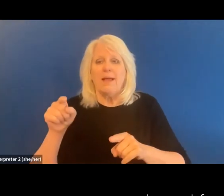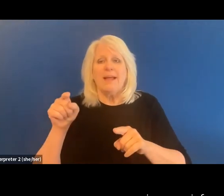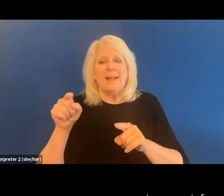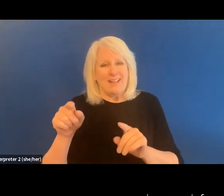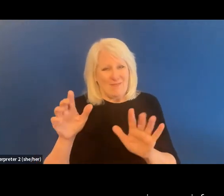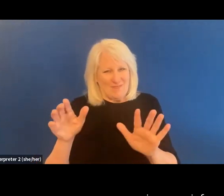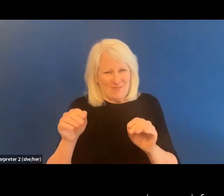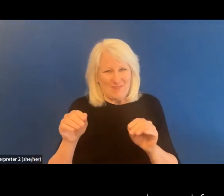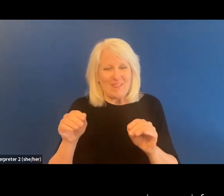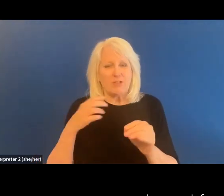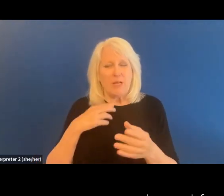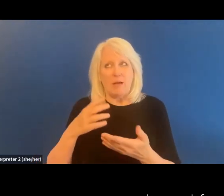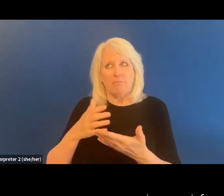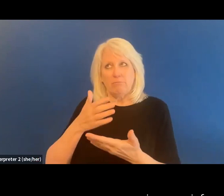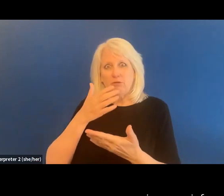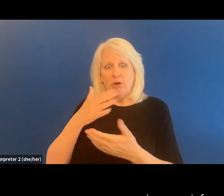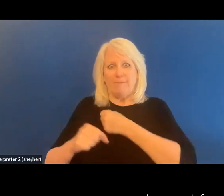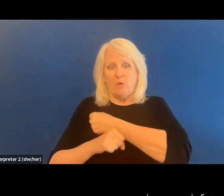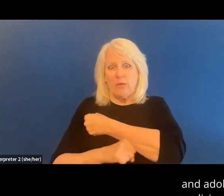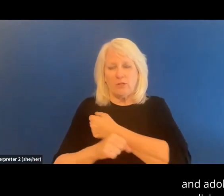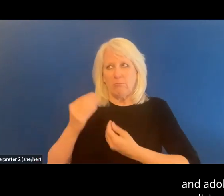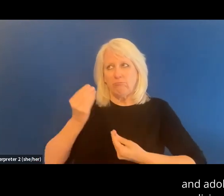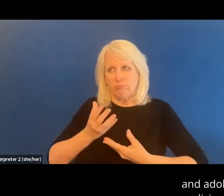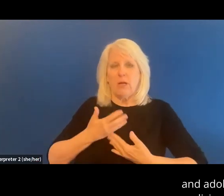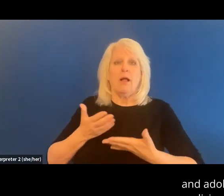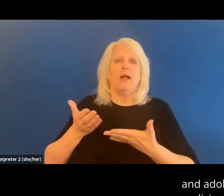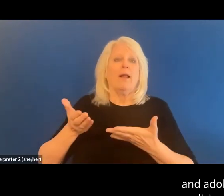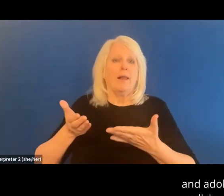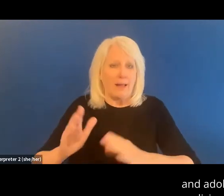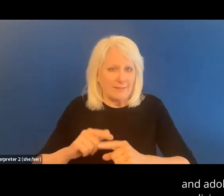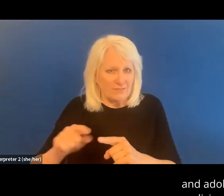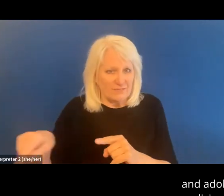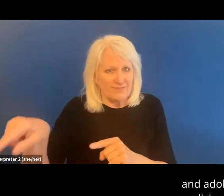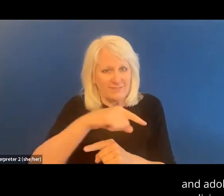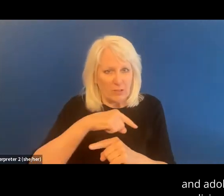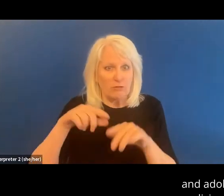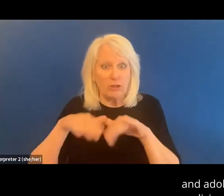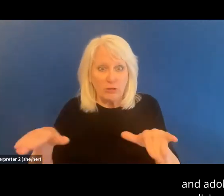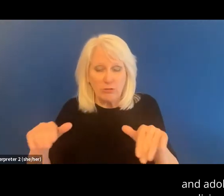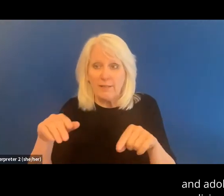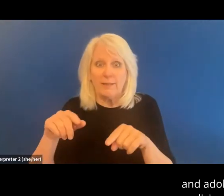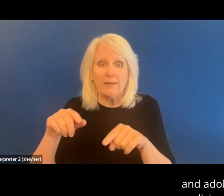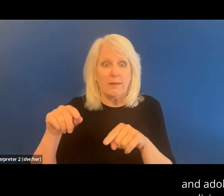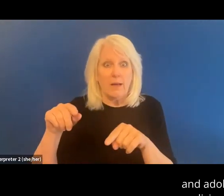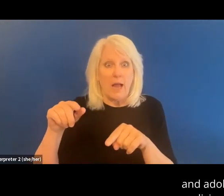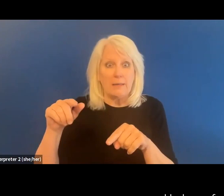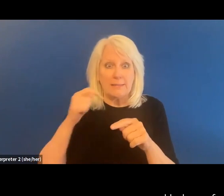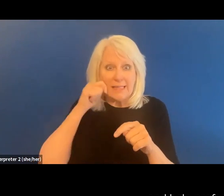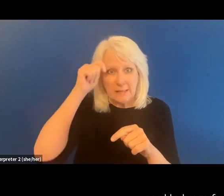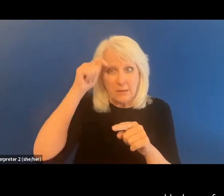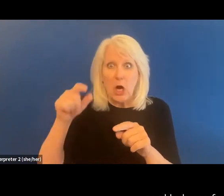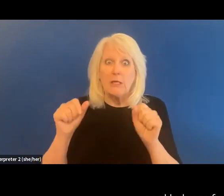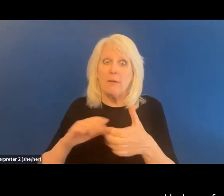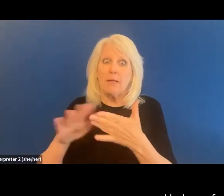in a very informed way, let these children and adolescents know that medicine is a place for them and